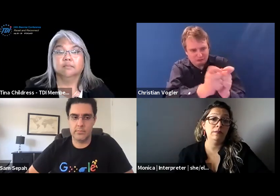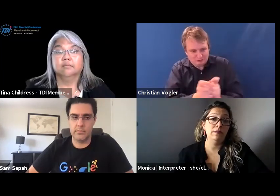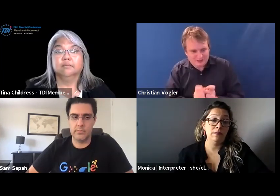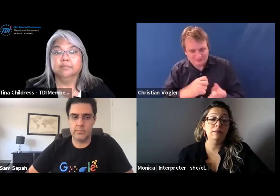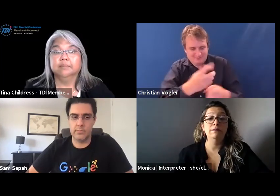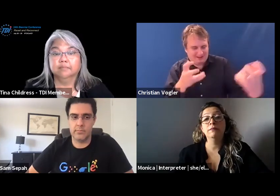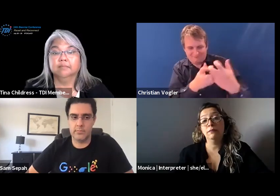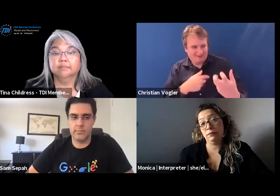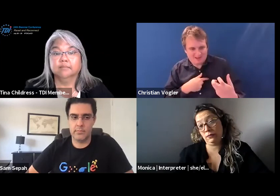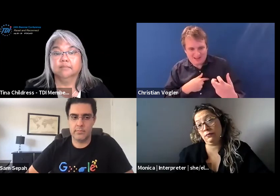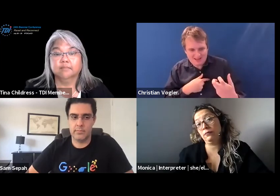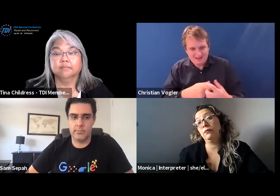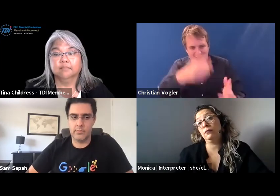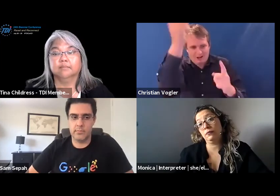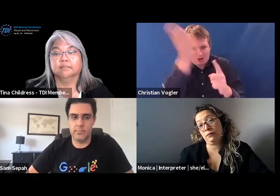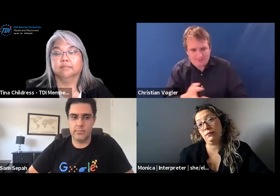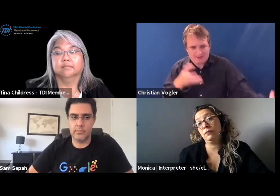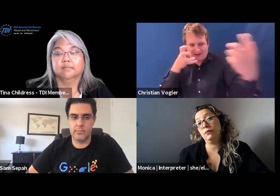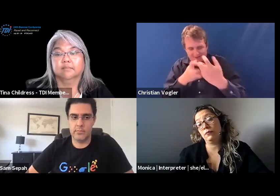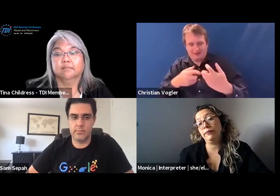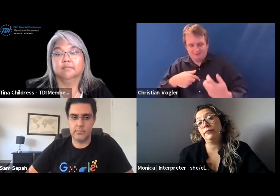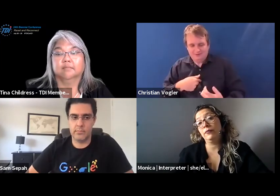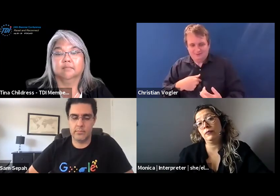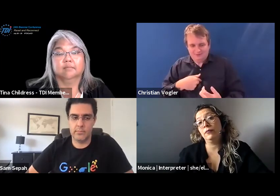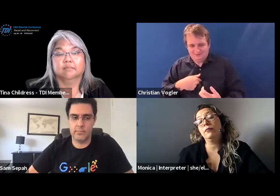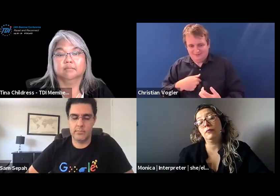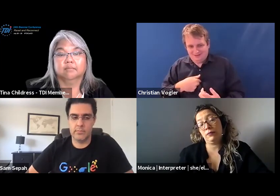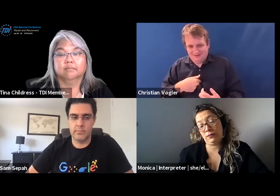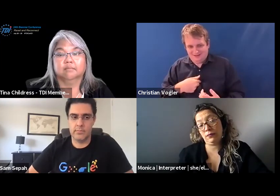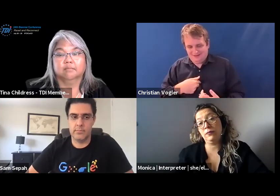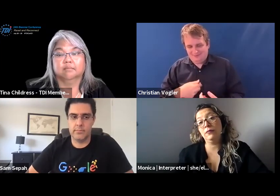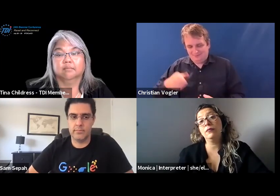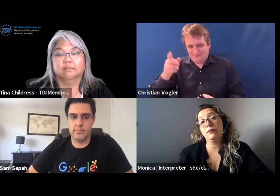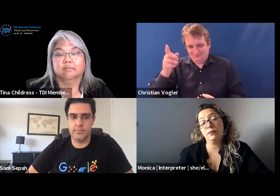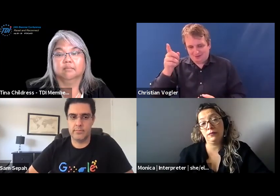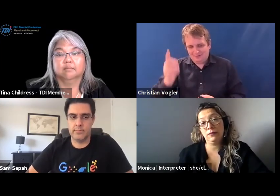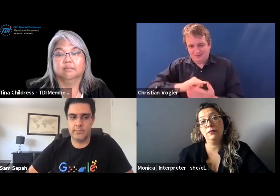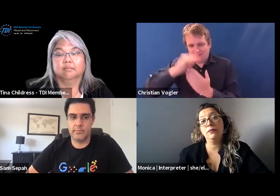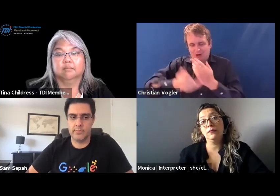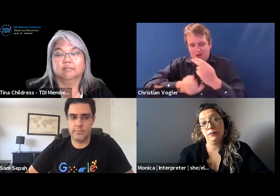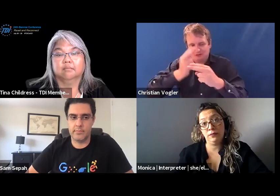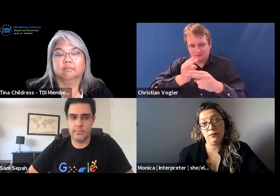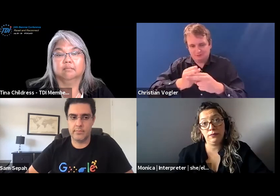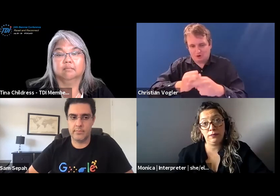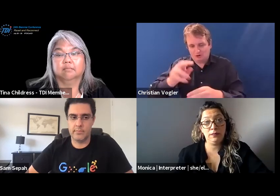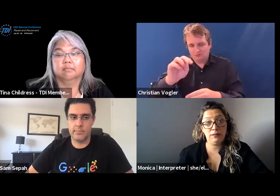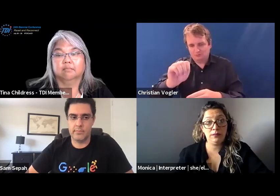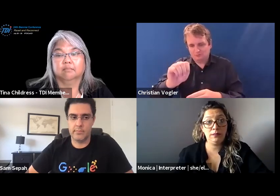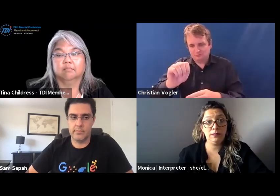instead of us having to change everything in the technology to match what I need. It matches what we need, and